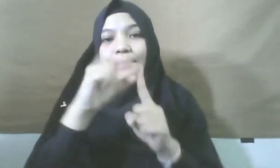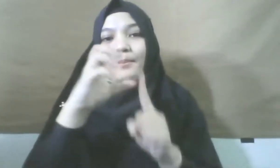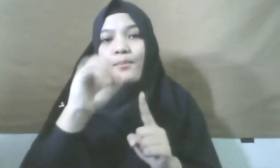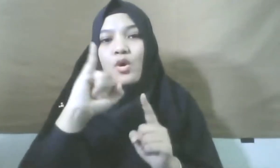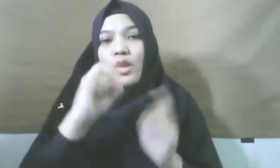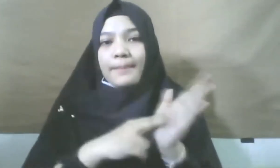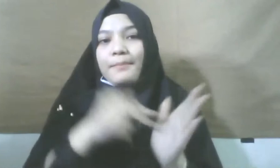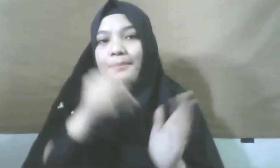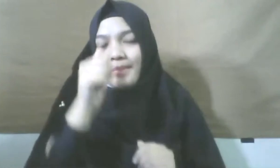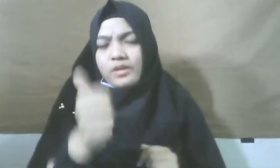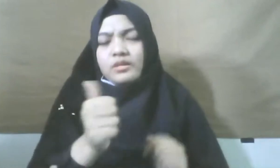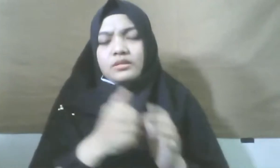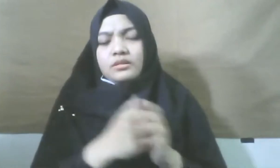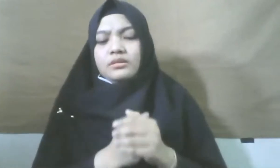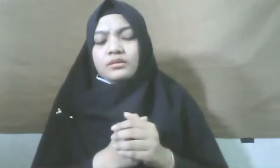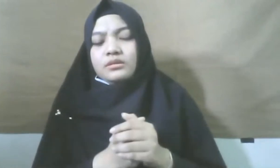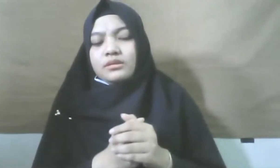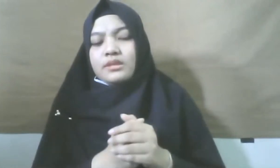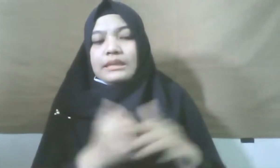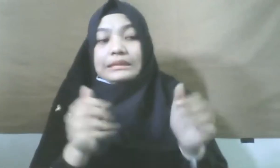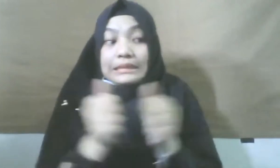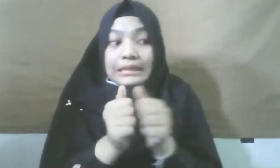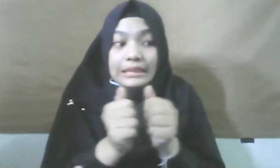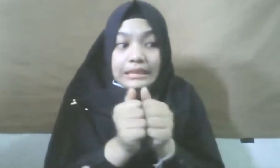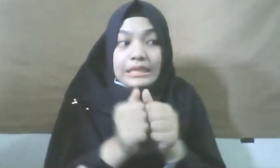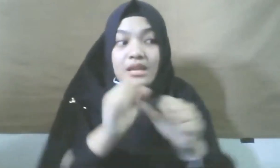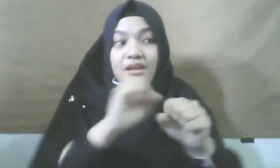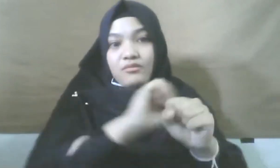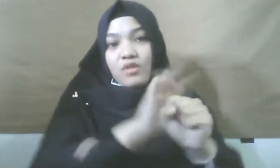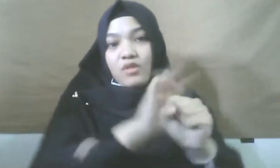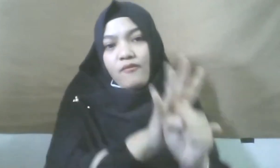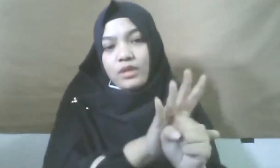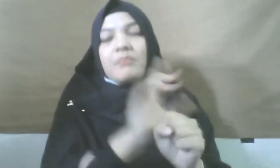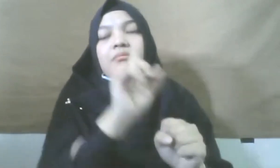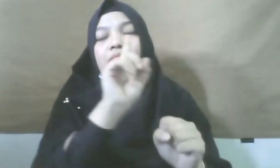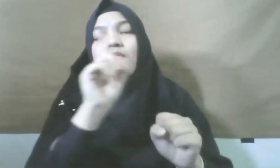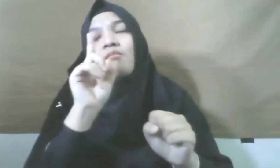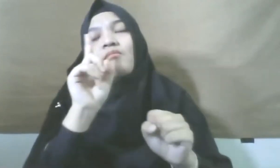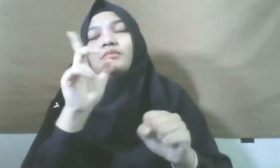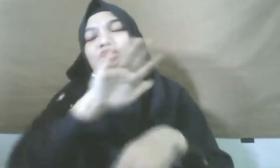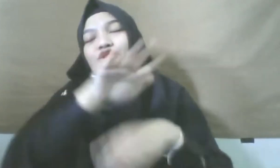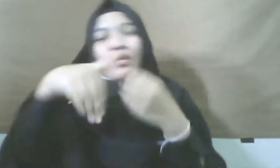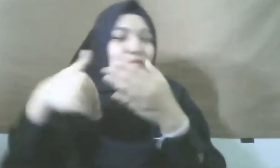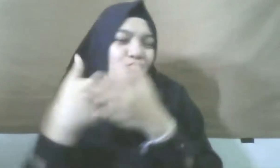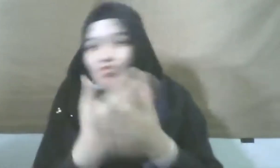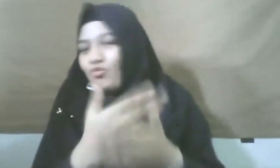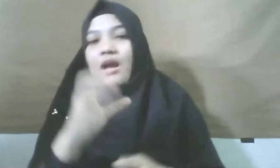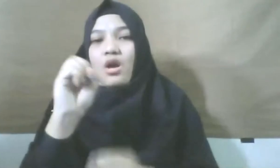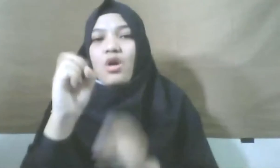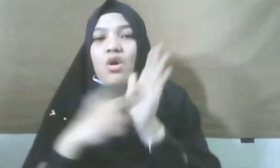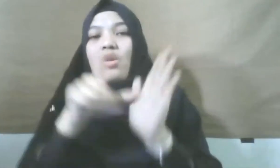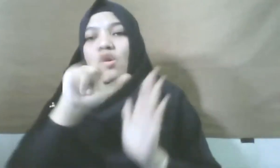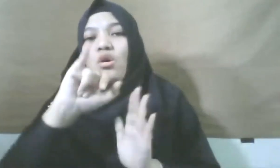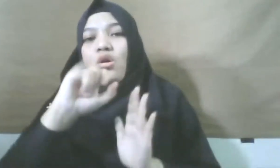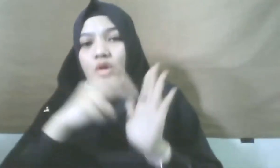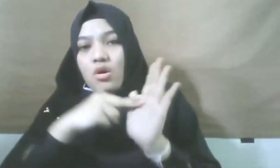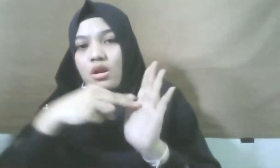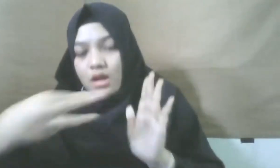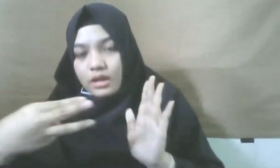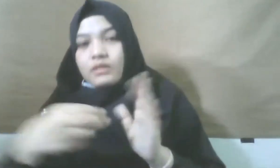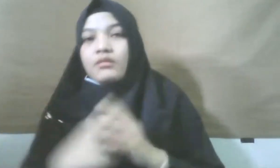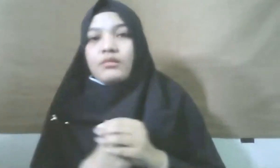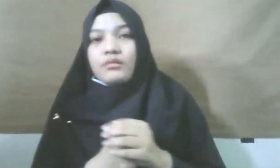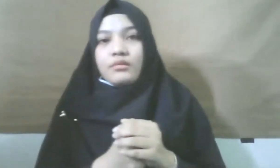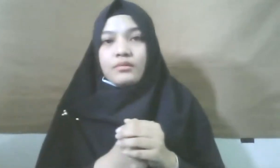online, there very early on there was a, you know, a lot of discussion that actually this